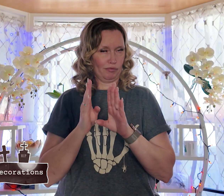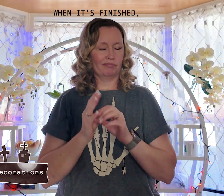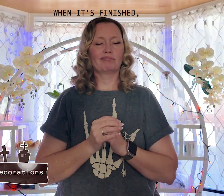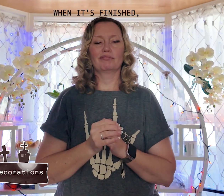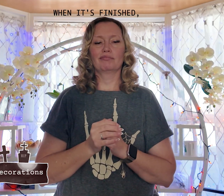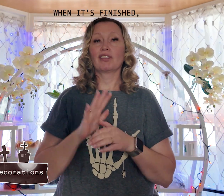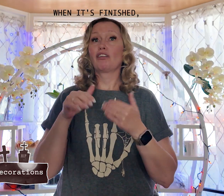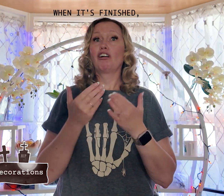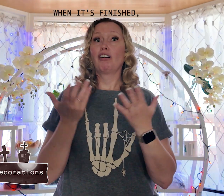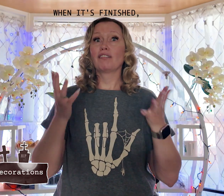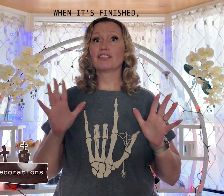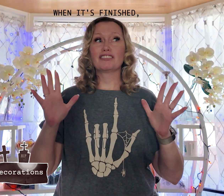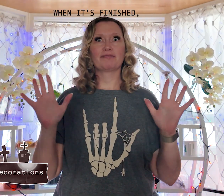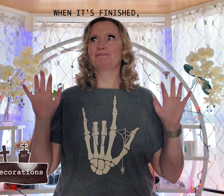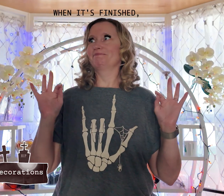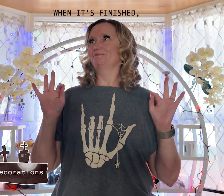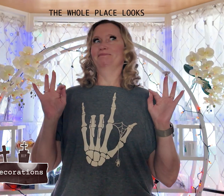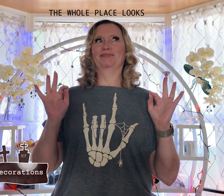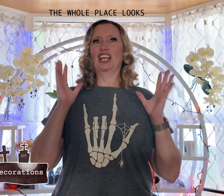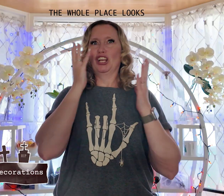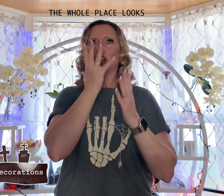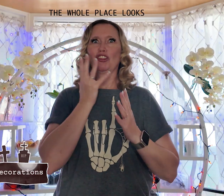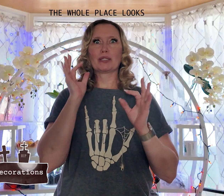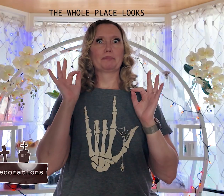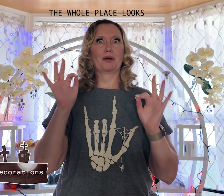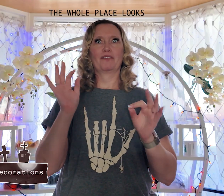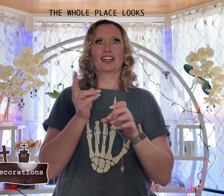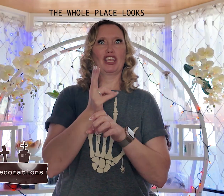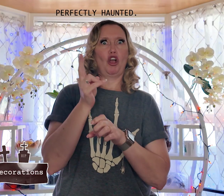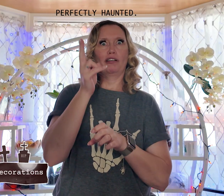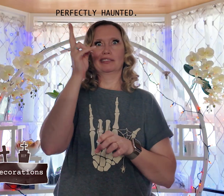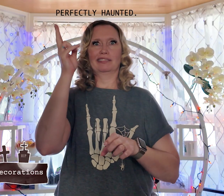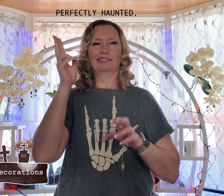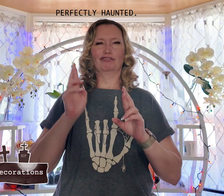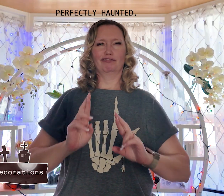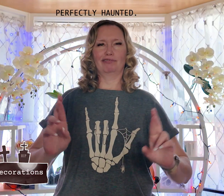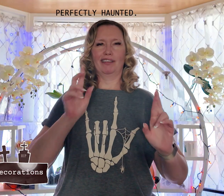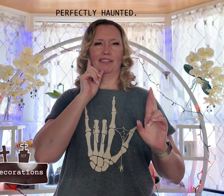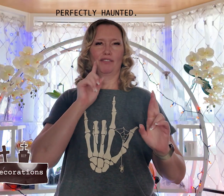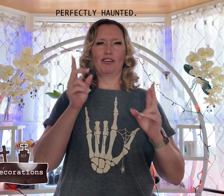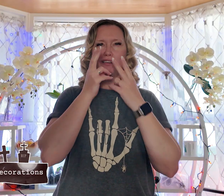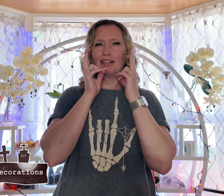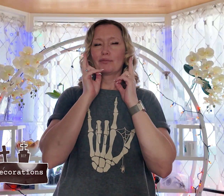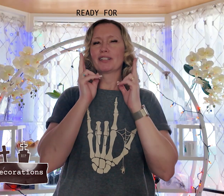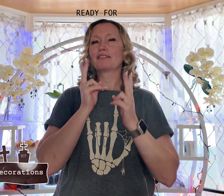When it's finished, the whole place looks perfectly haunted, ready